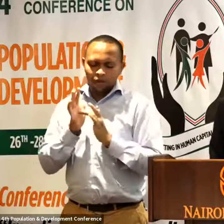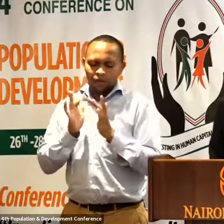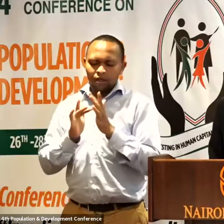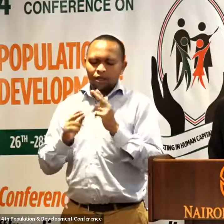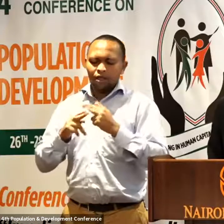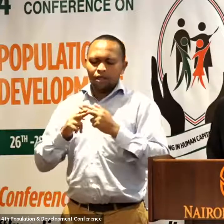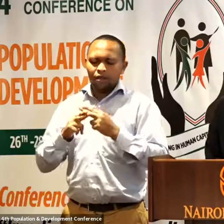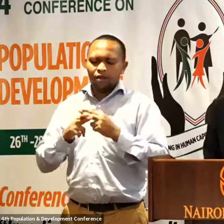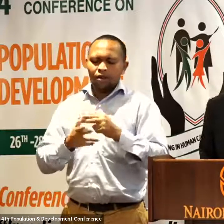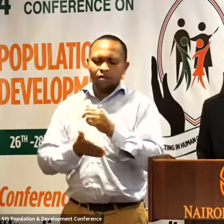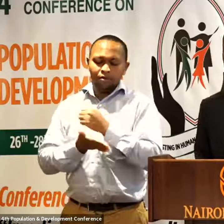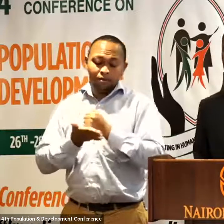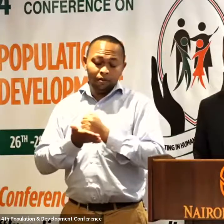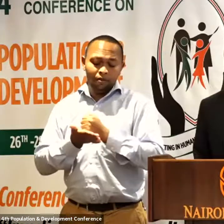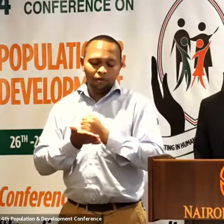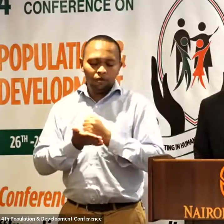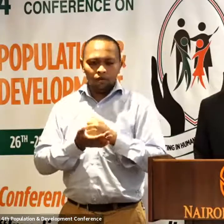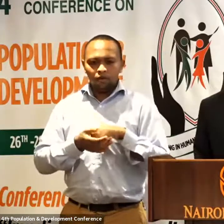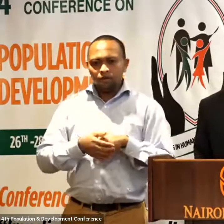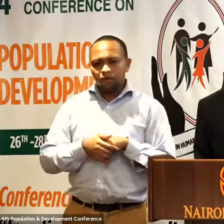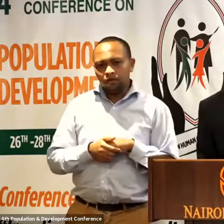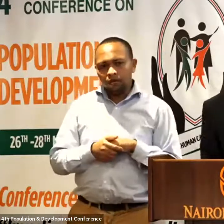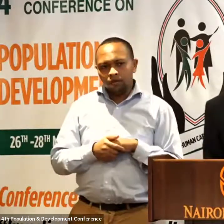name we pray. Amen. Thank you.